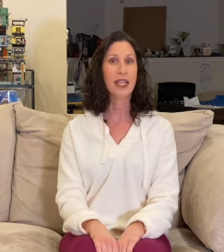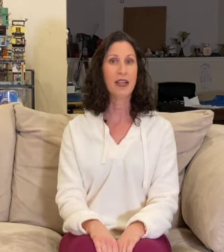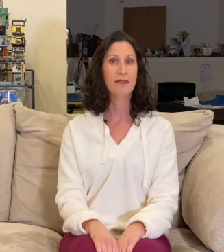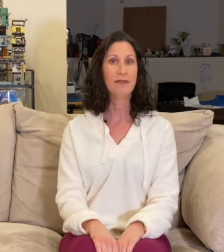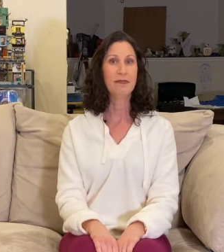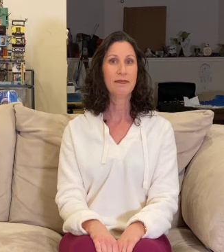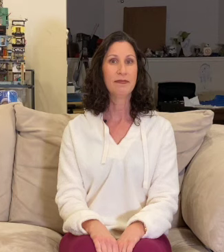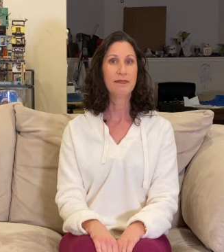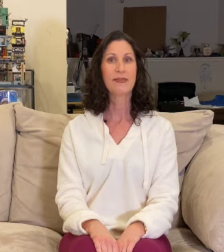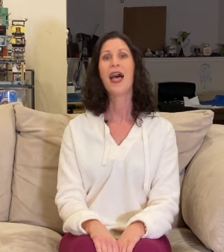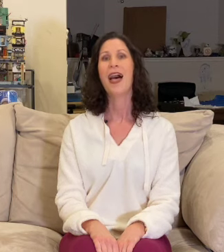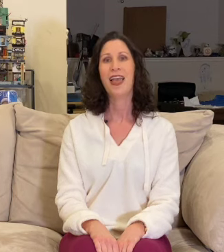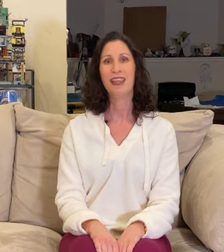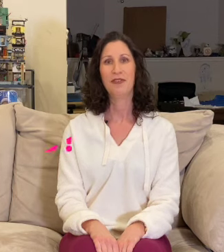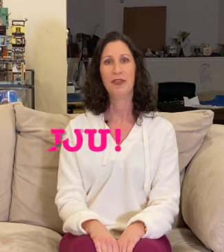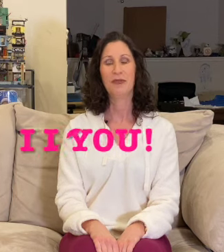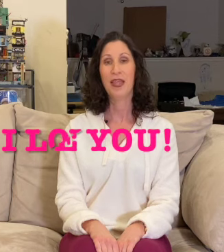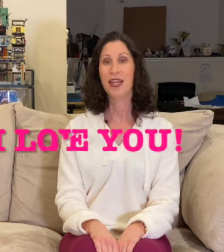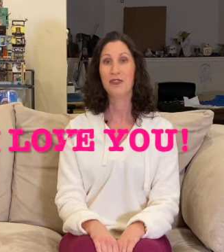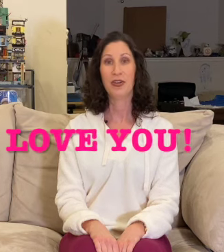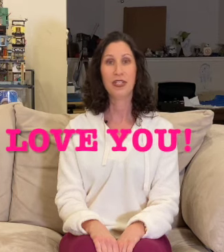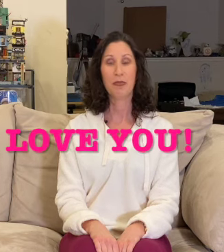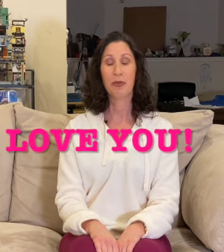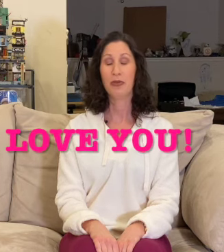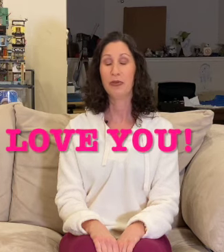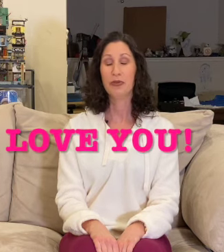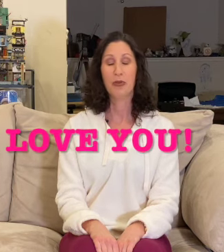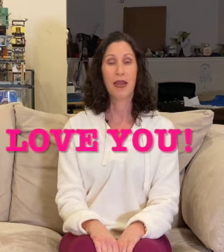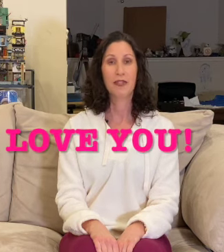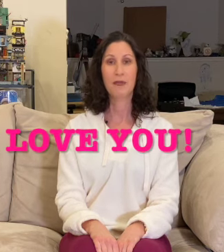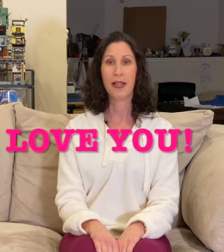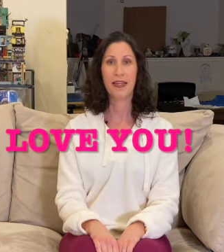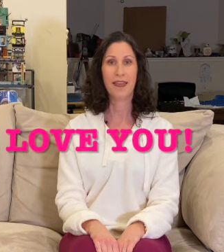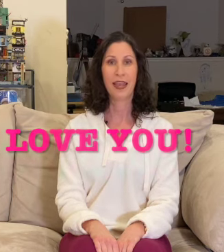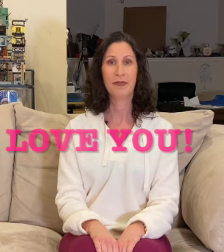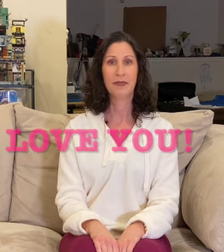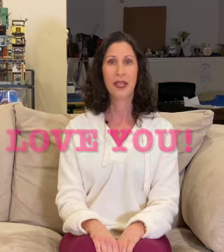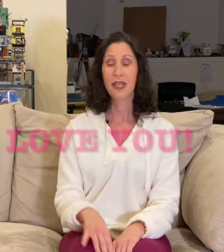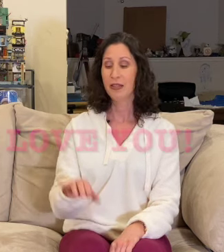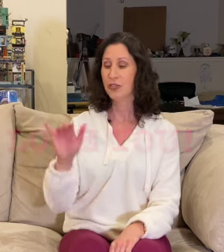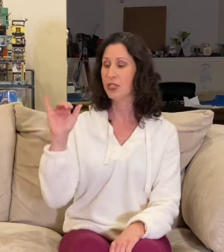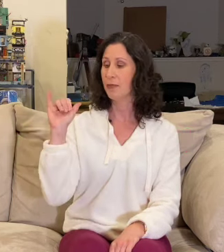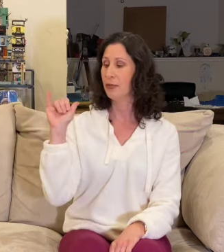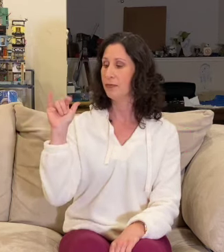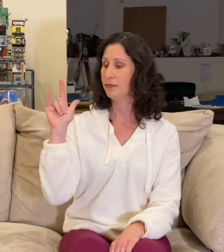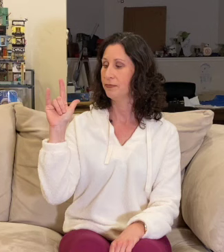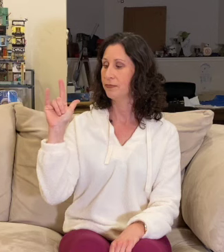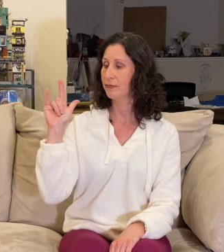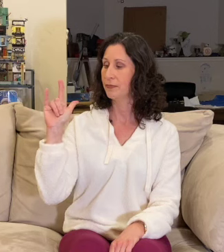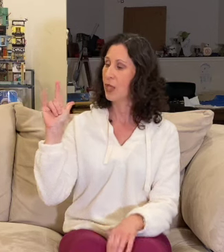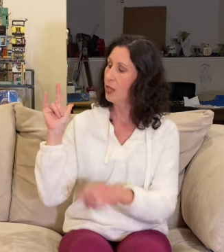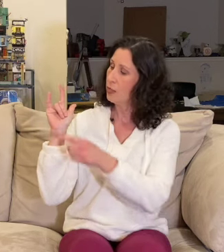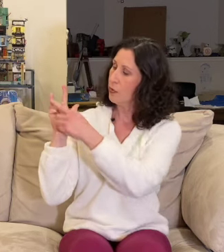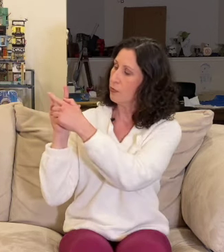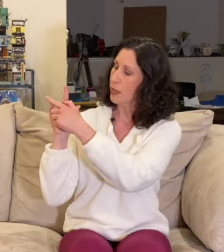hear? I love you. And it's very simple. You don't have to spell anything out. There's a symbol. You have your pinky